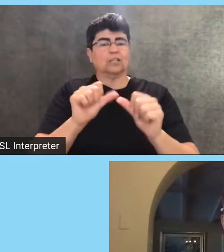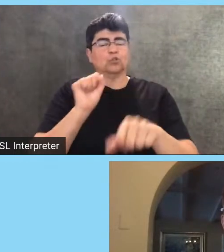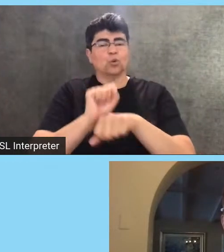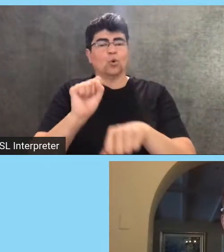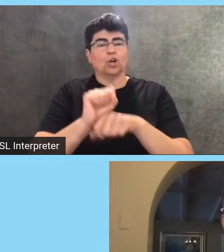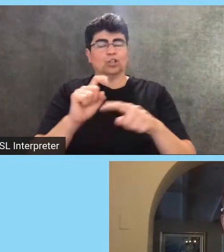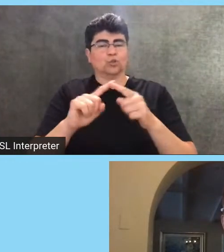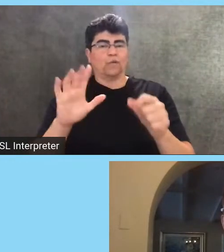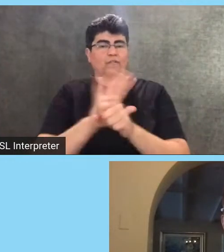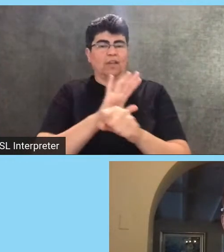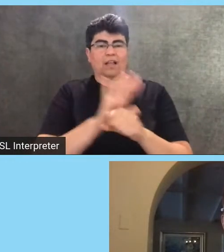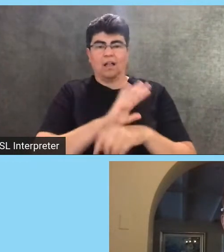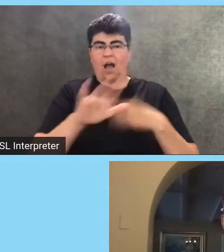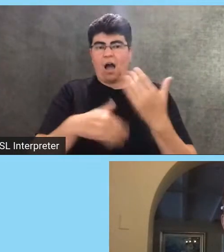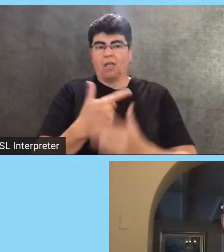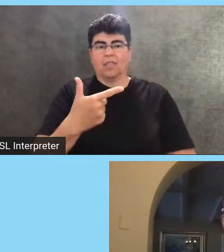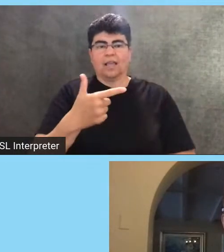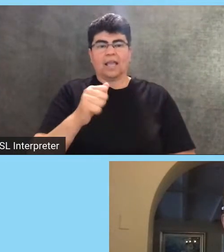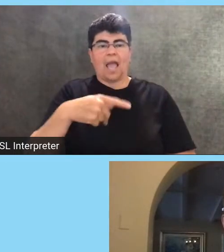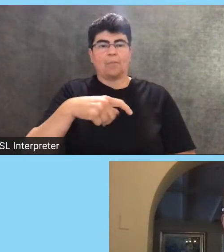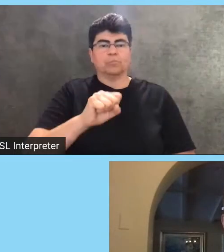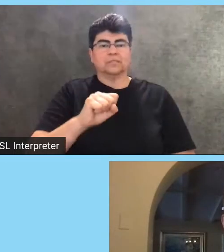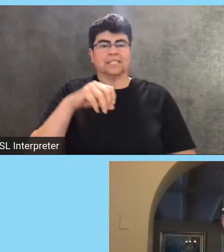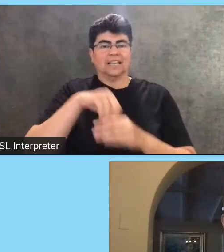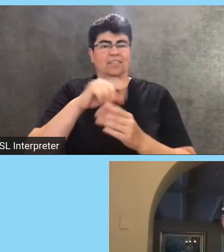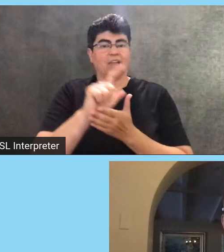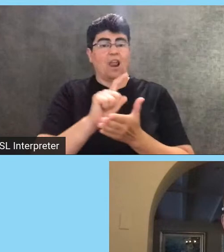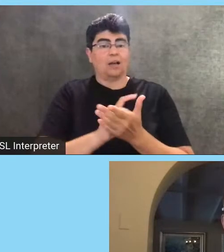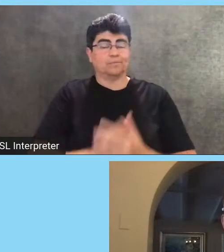all the gaps in the law.